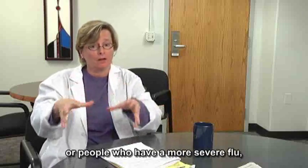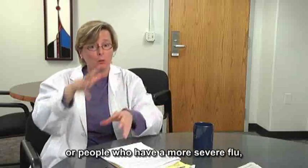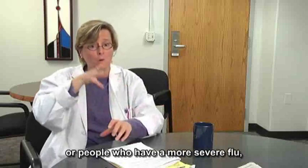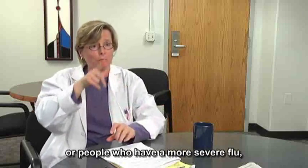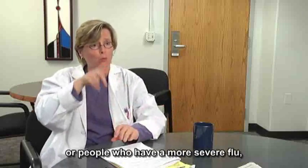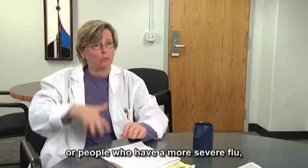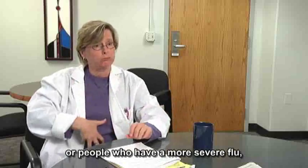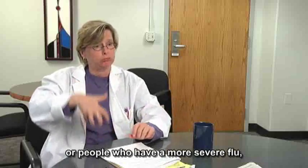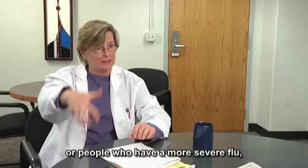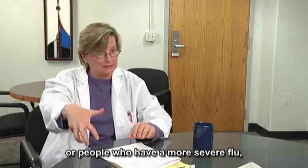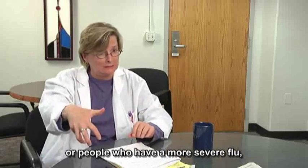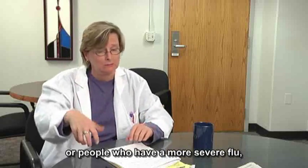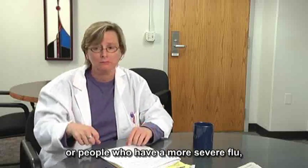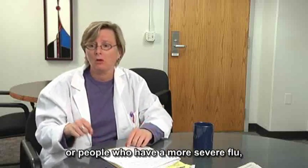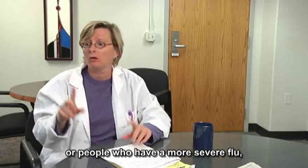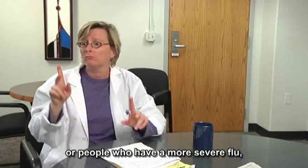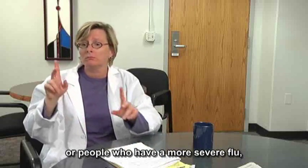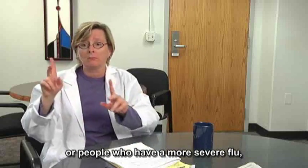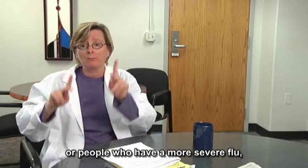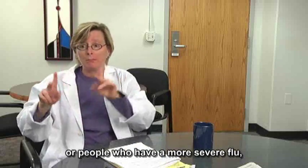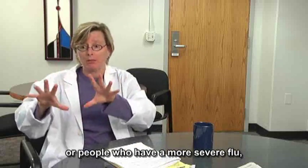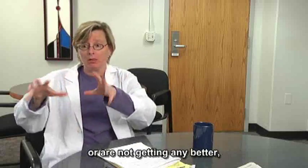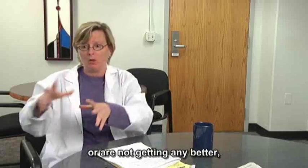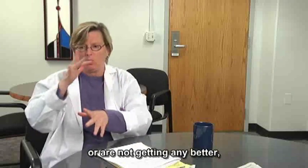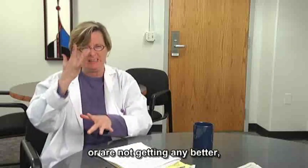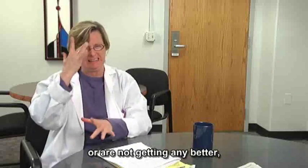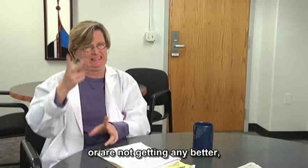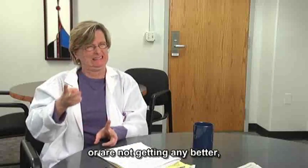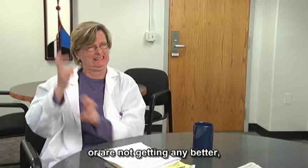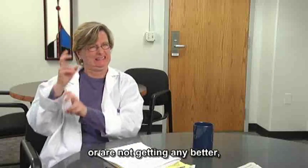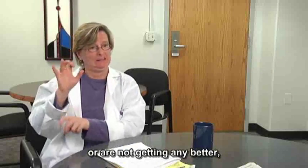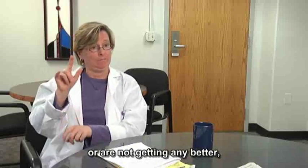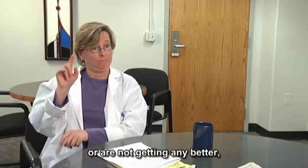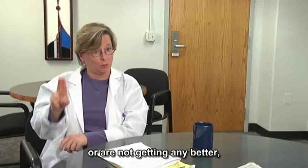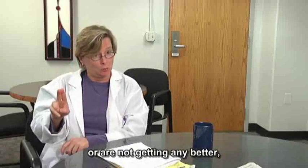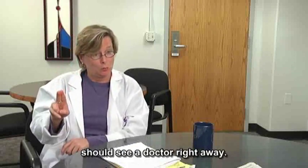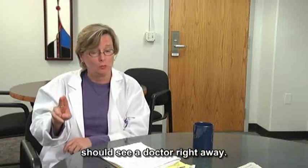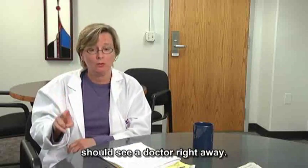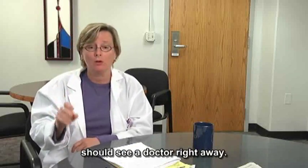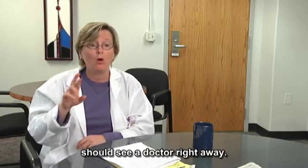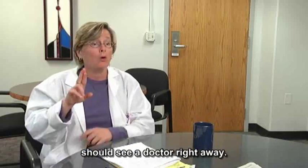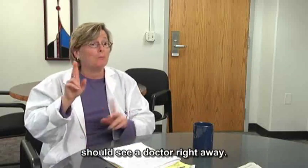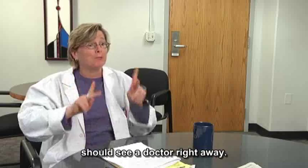who have a more severe flu, or are not getting any better, should see a doctor right away.